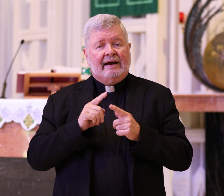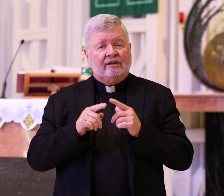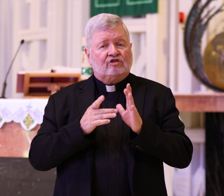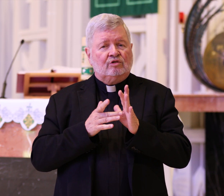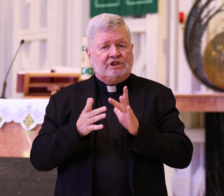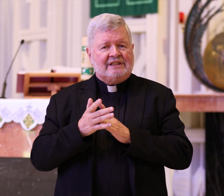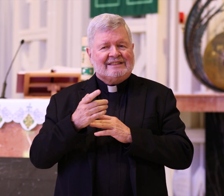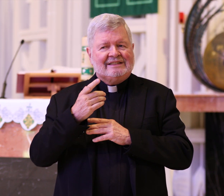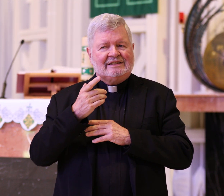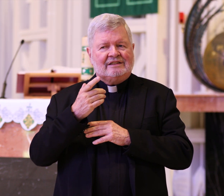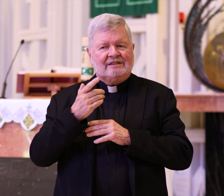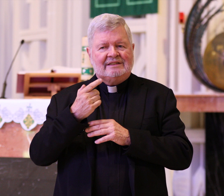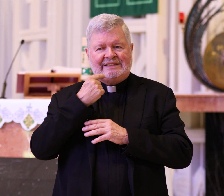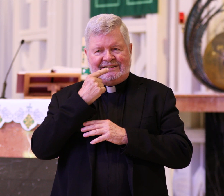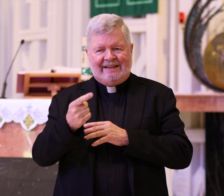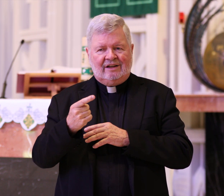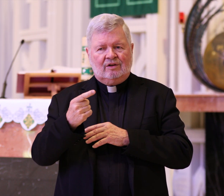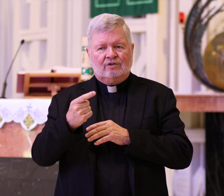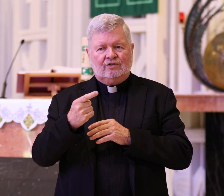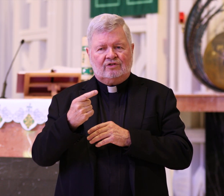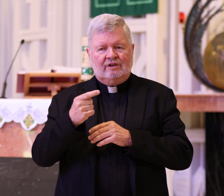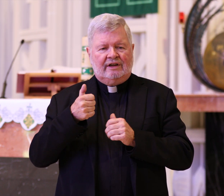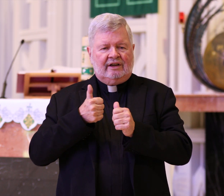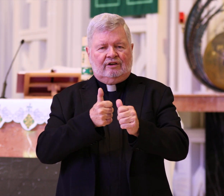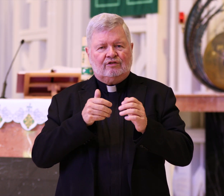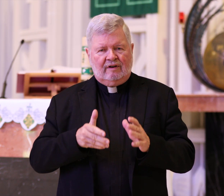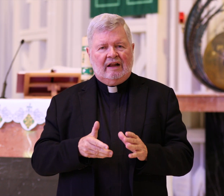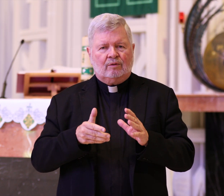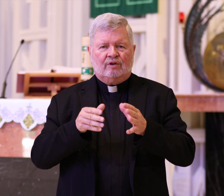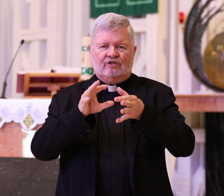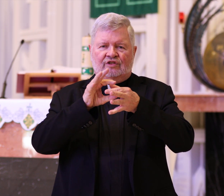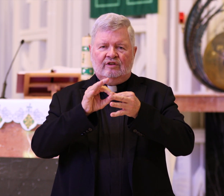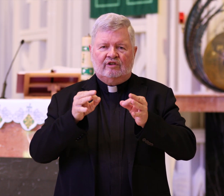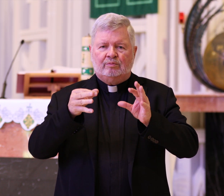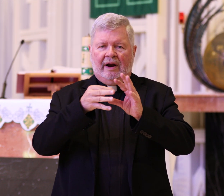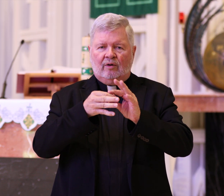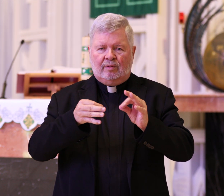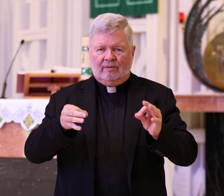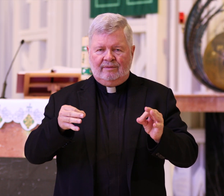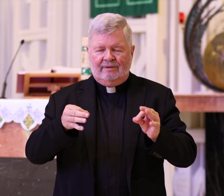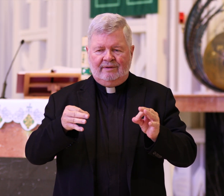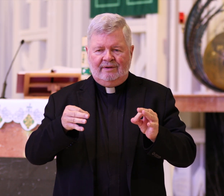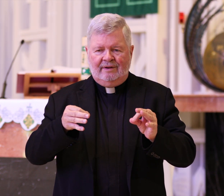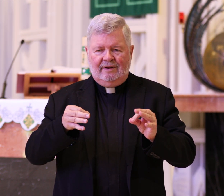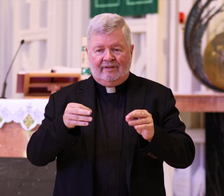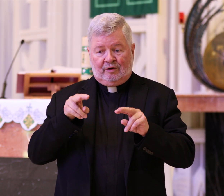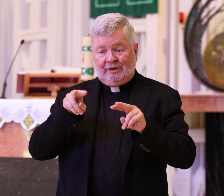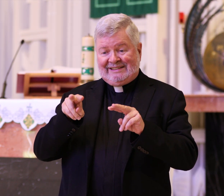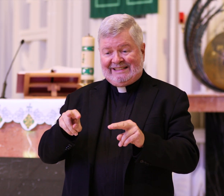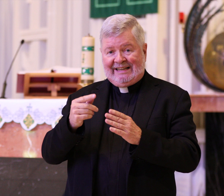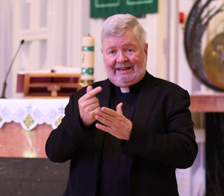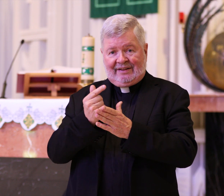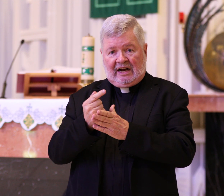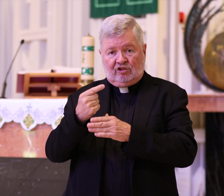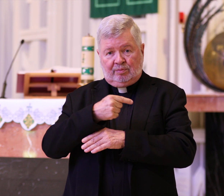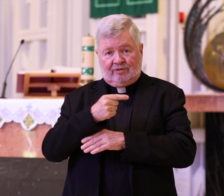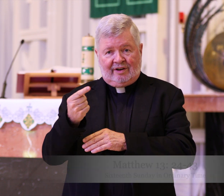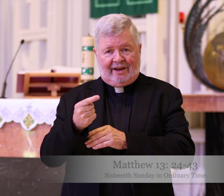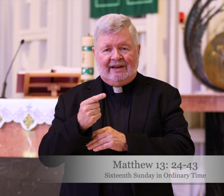And so Jesus tells his followers this parable that we see in the gospel today.